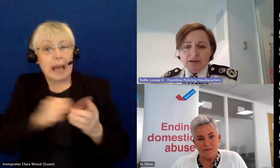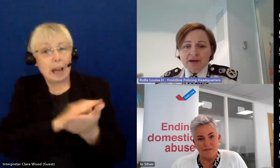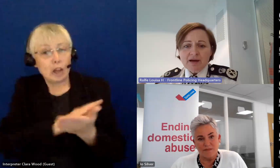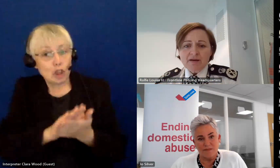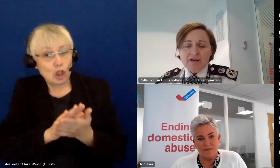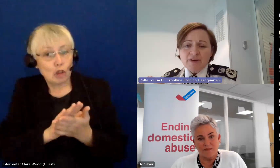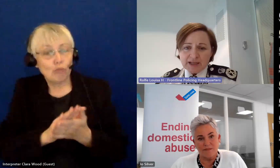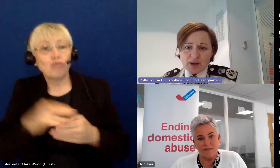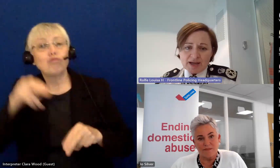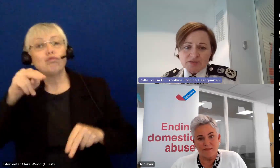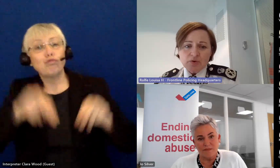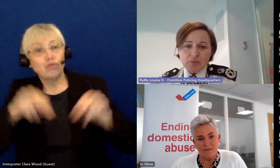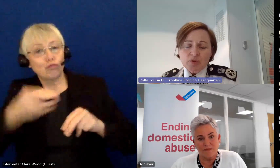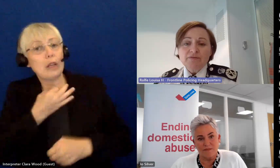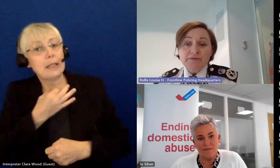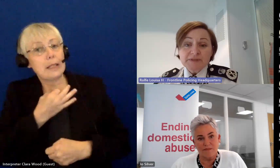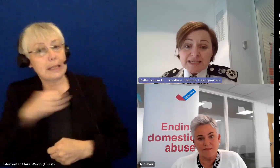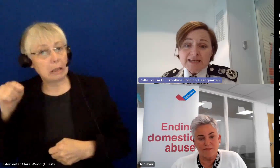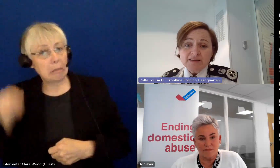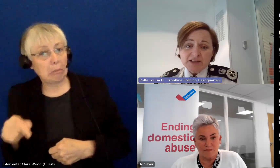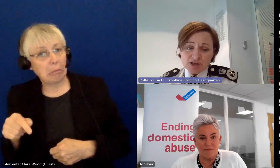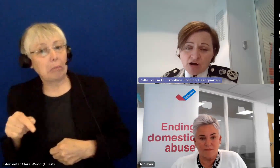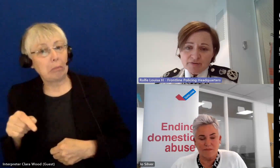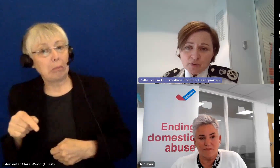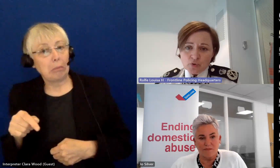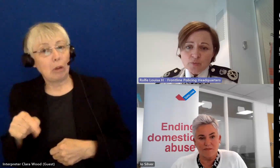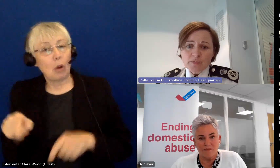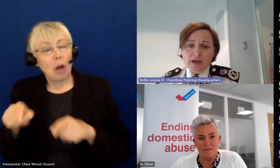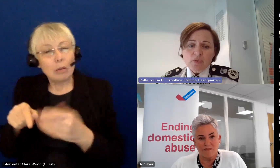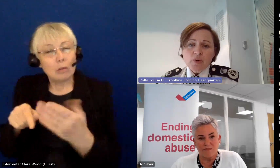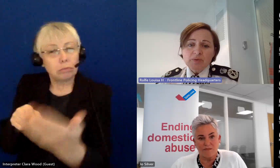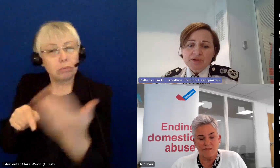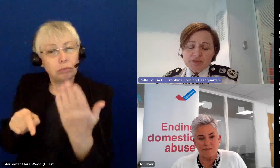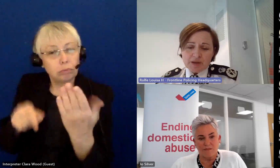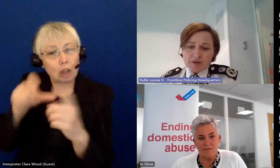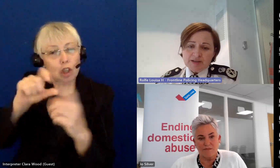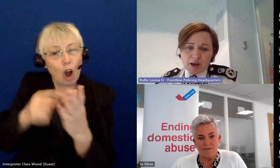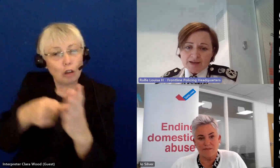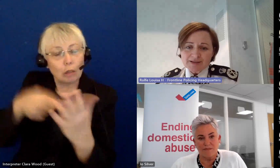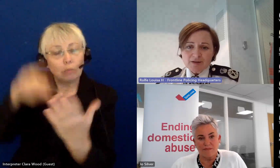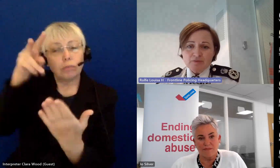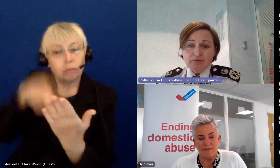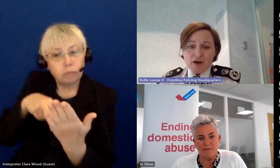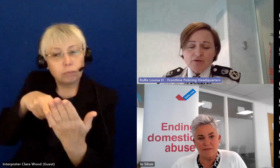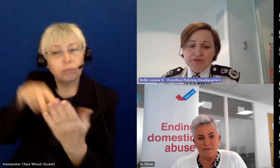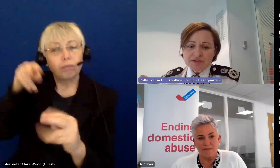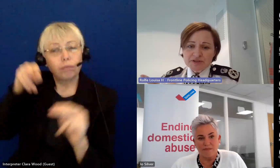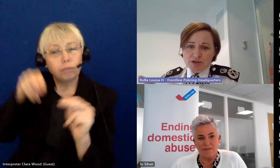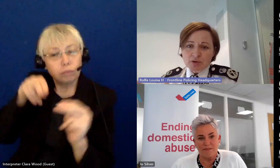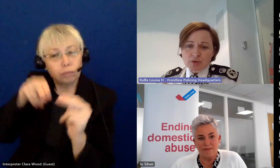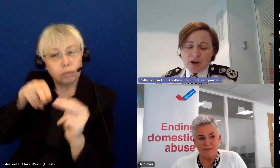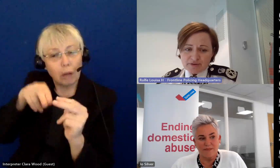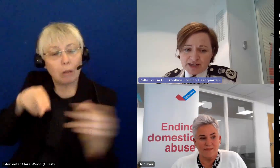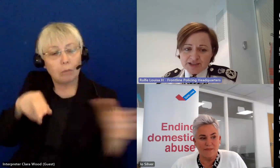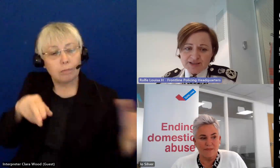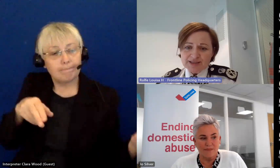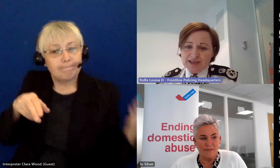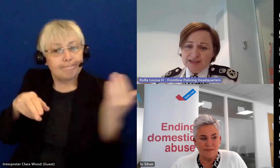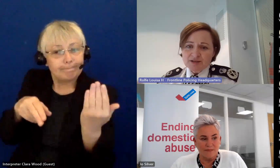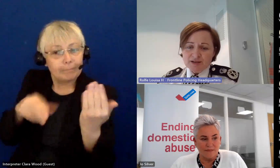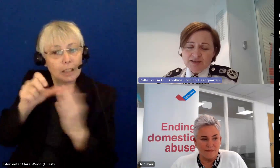to evaluate what they've seen in the Dara form. We would also expect that referrals to